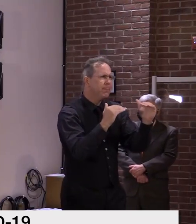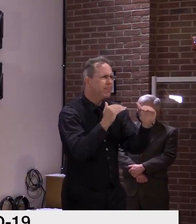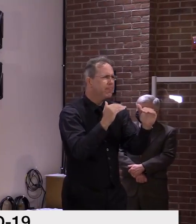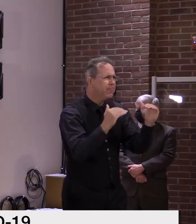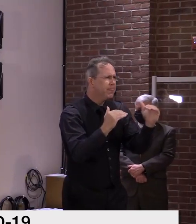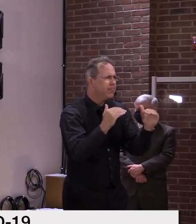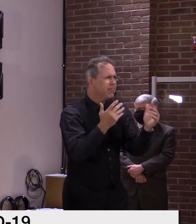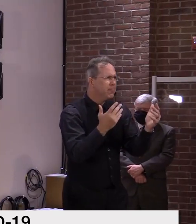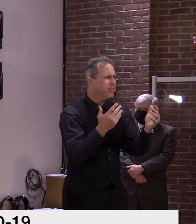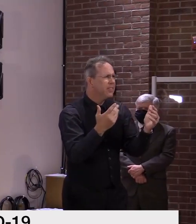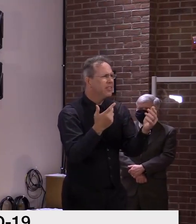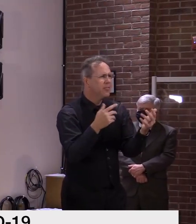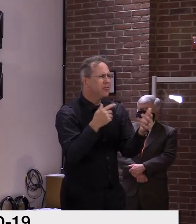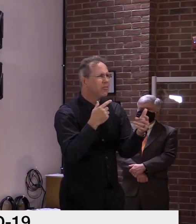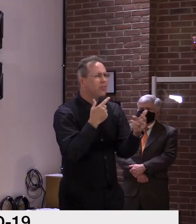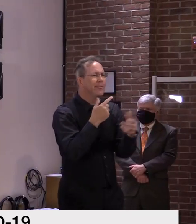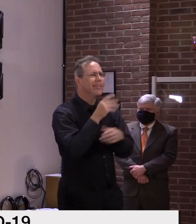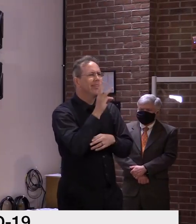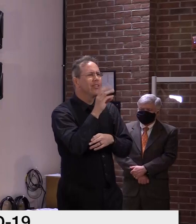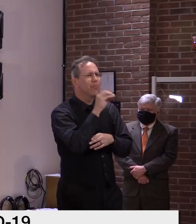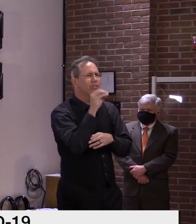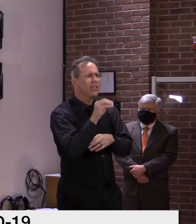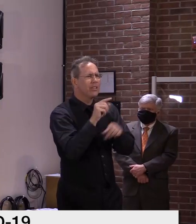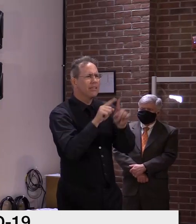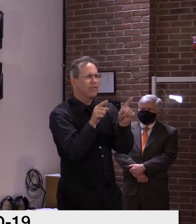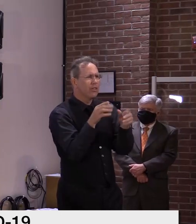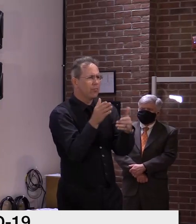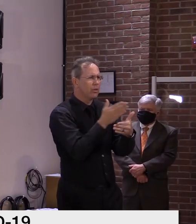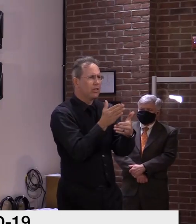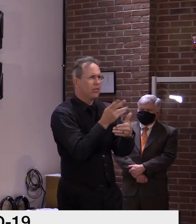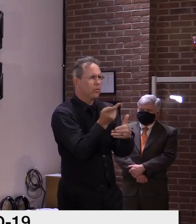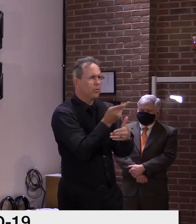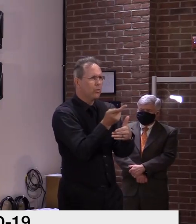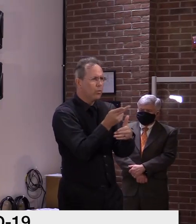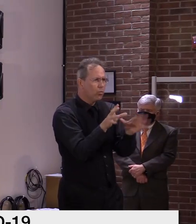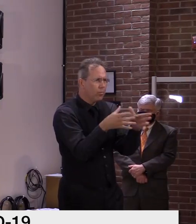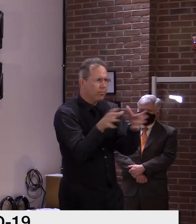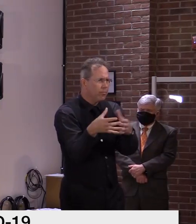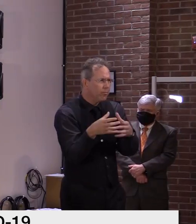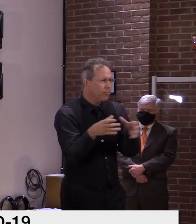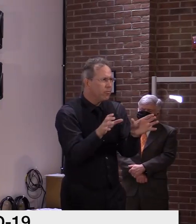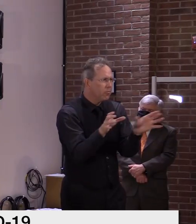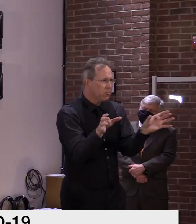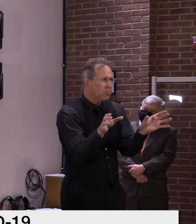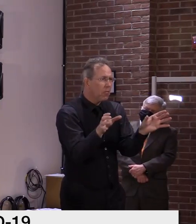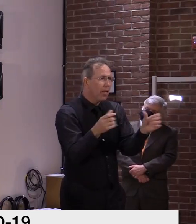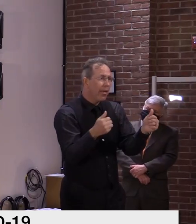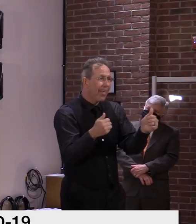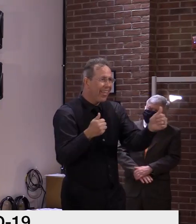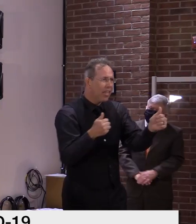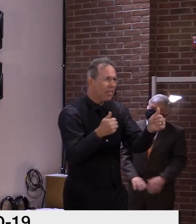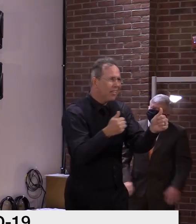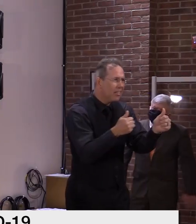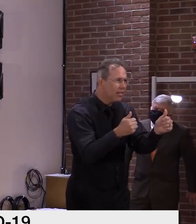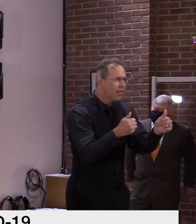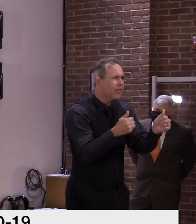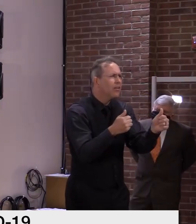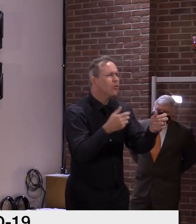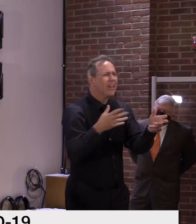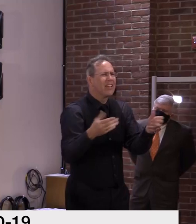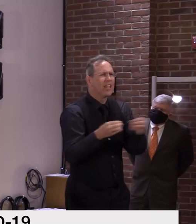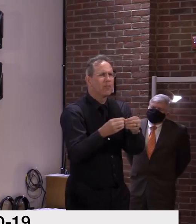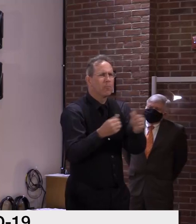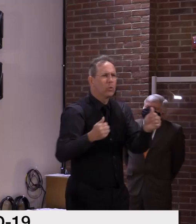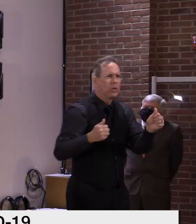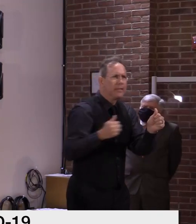now, which is certainly less than half of what it started at in the beginning. So that's